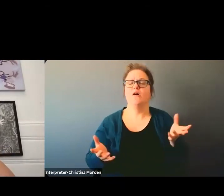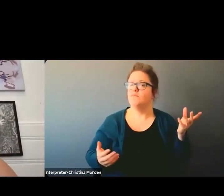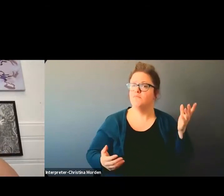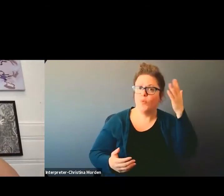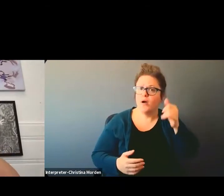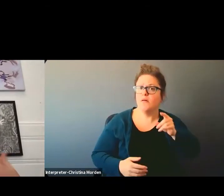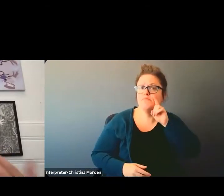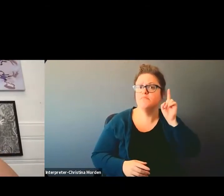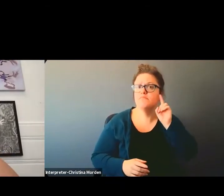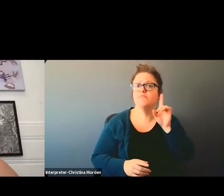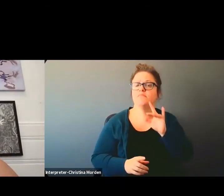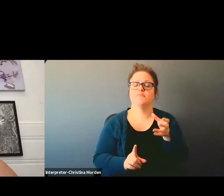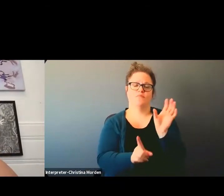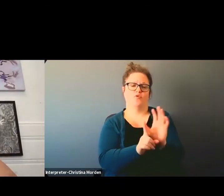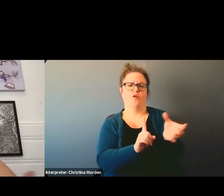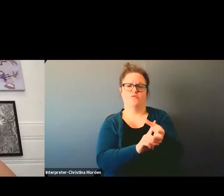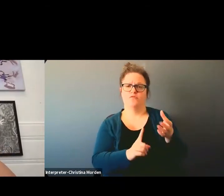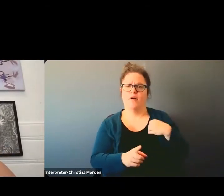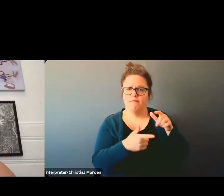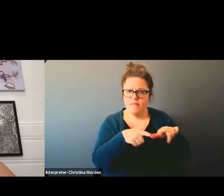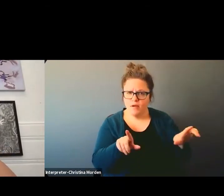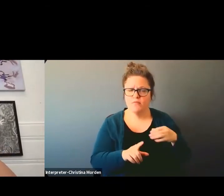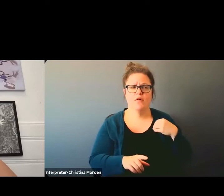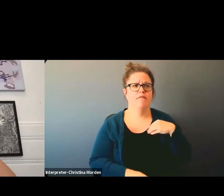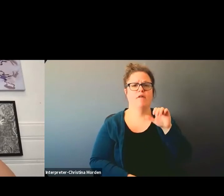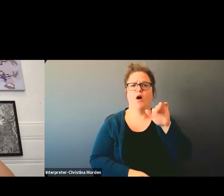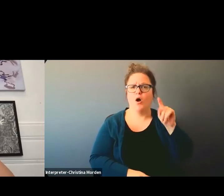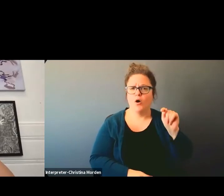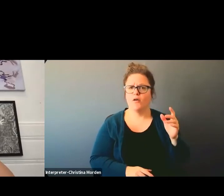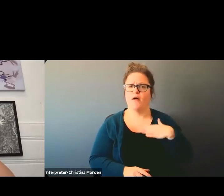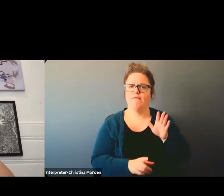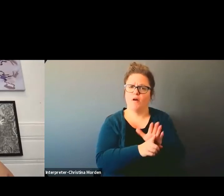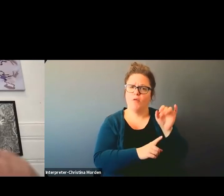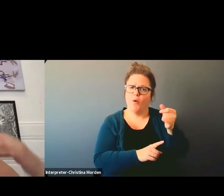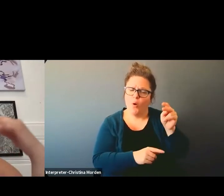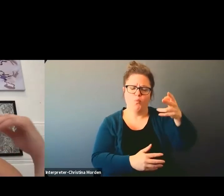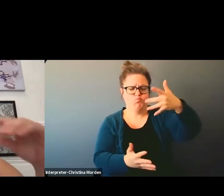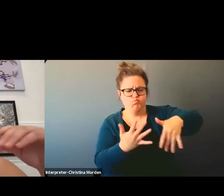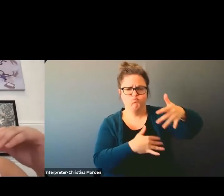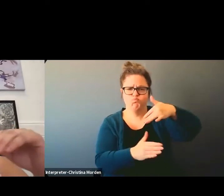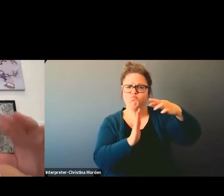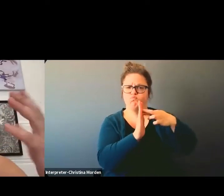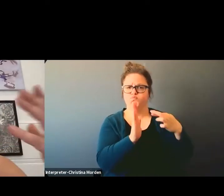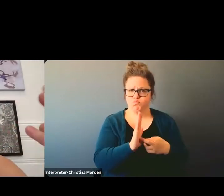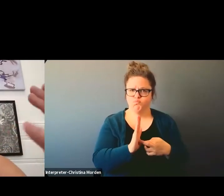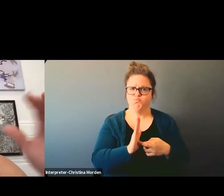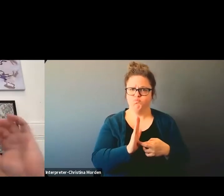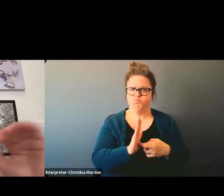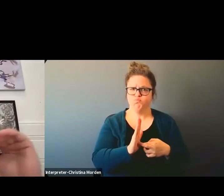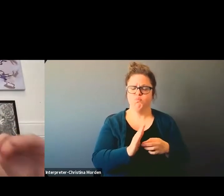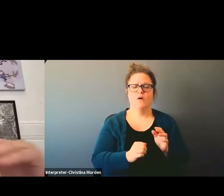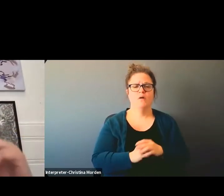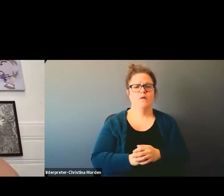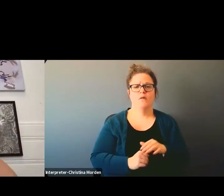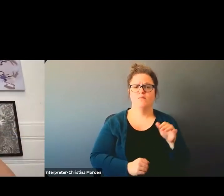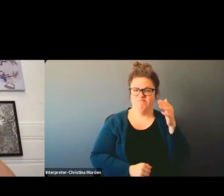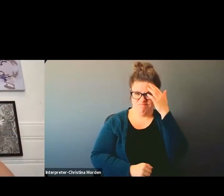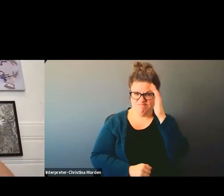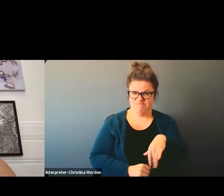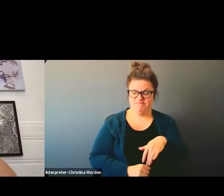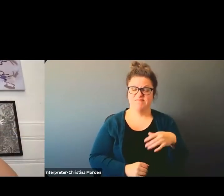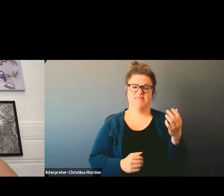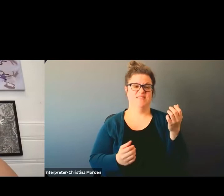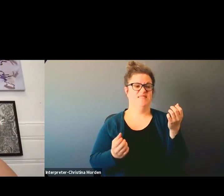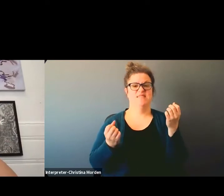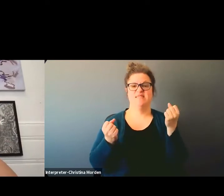language, their own art, their own social patterns. And speaking about the language, you should also note that sign